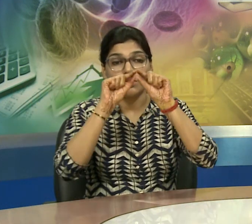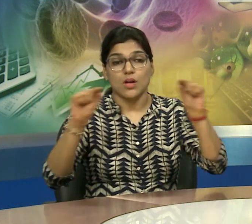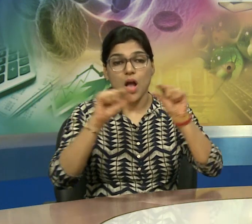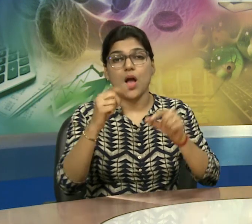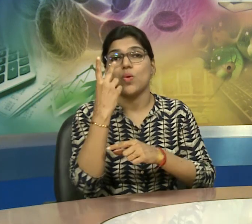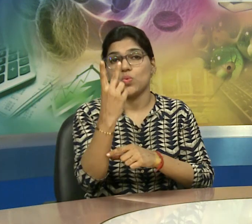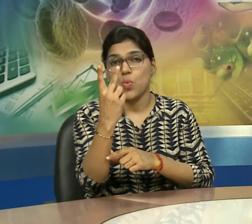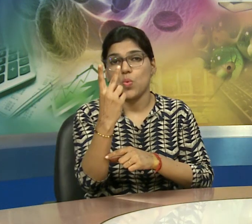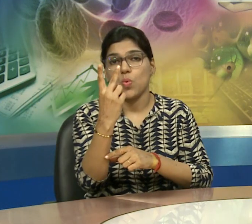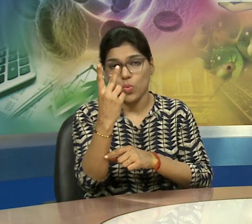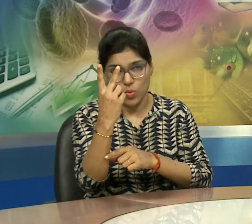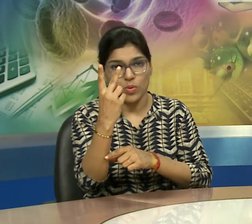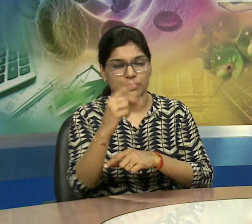there are two kind of sentences,